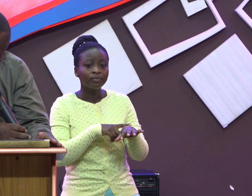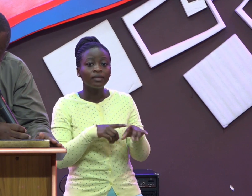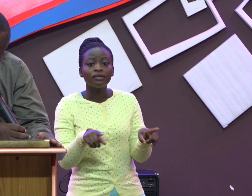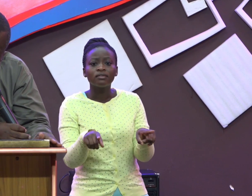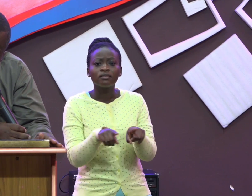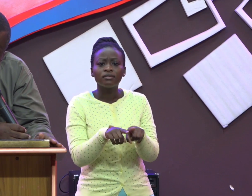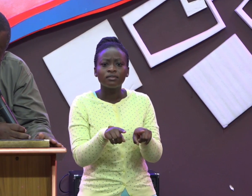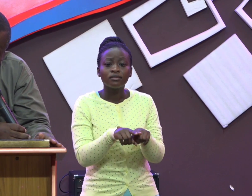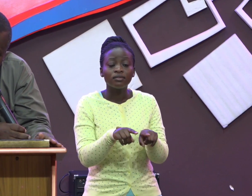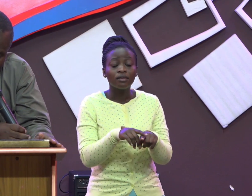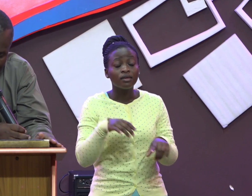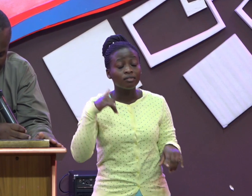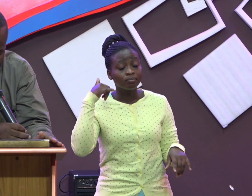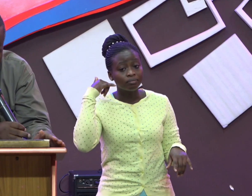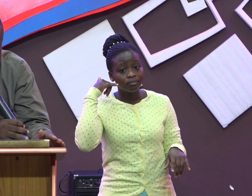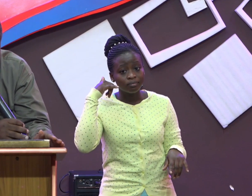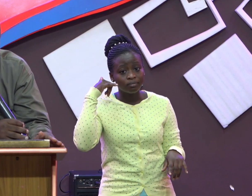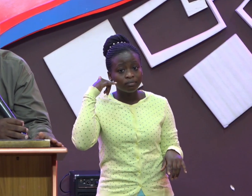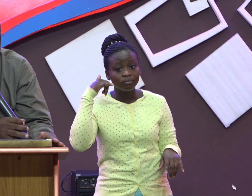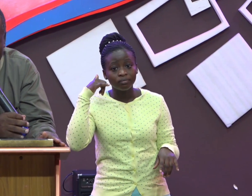charger, but it's charging slowly.